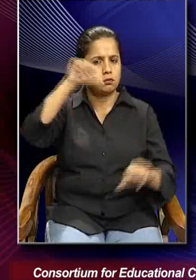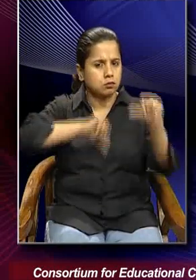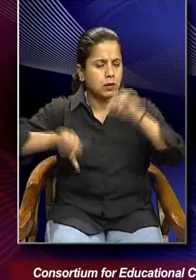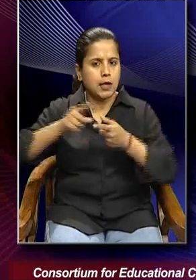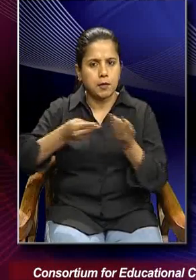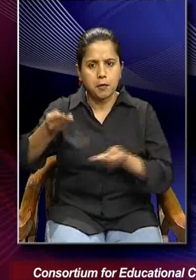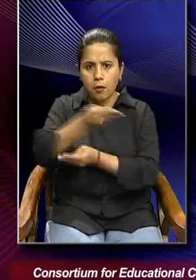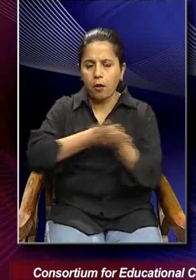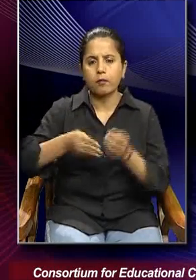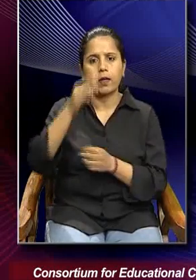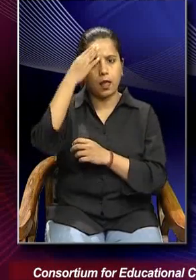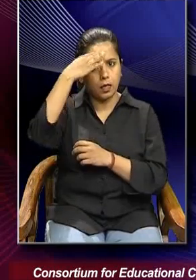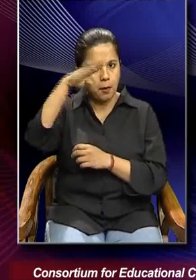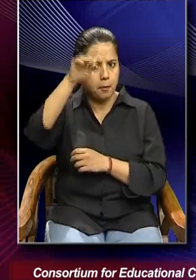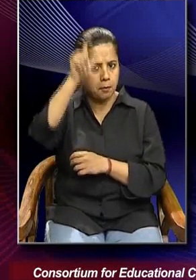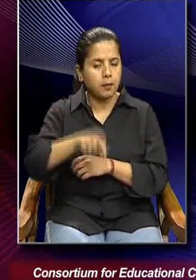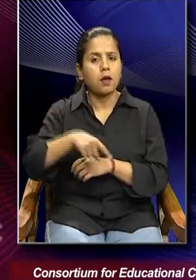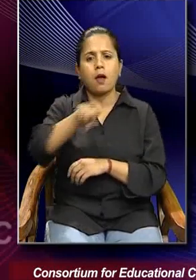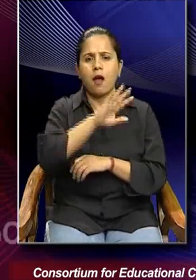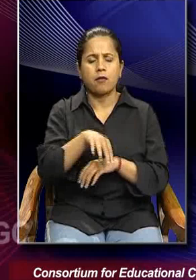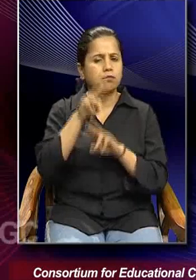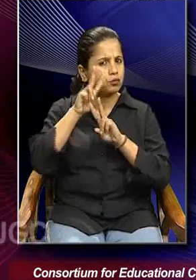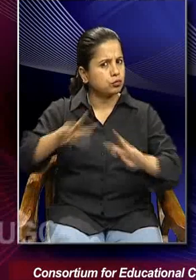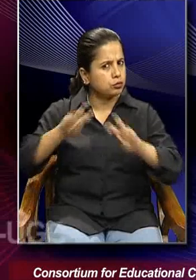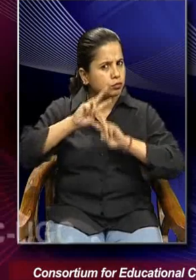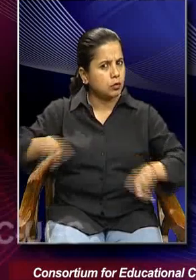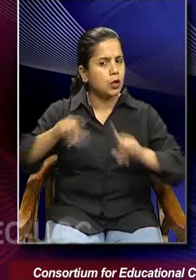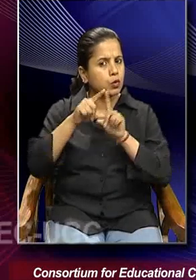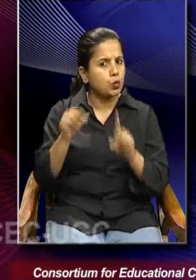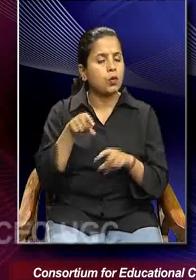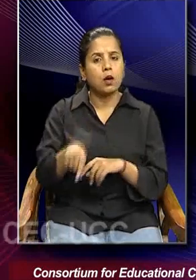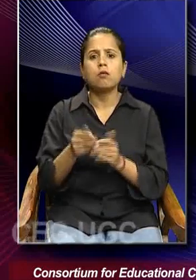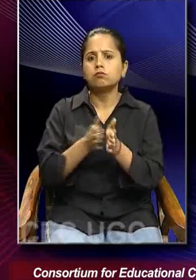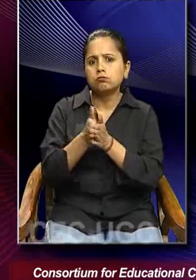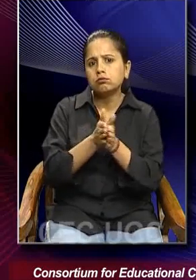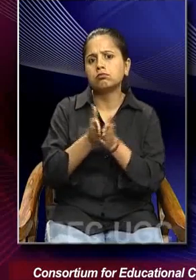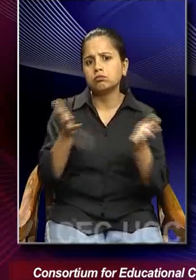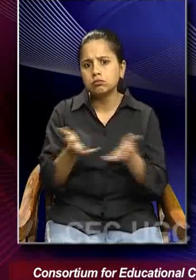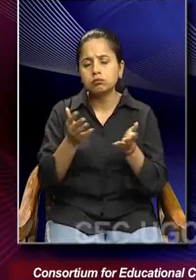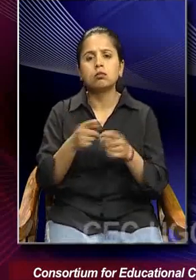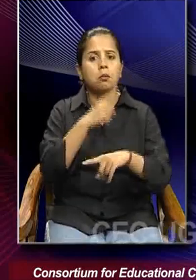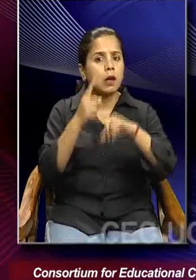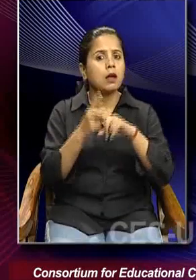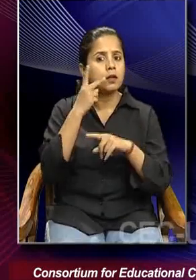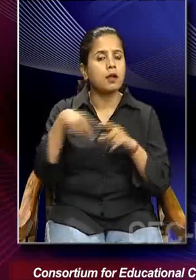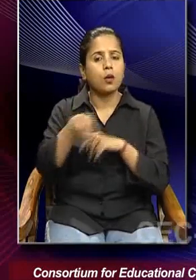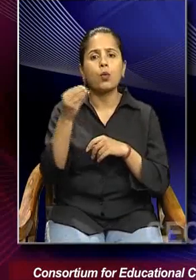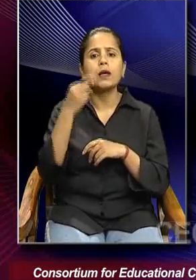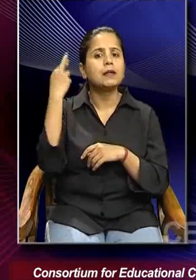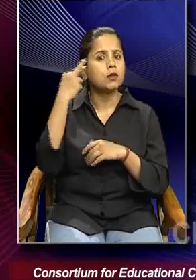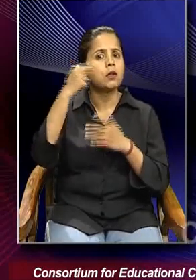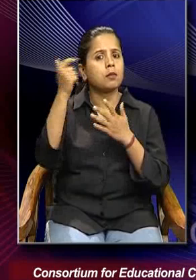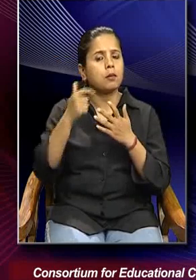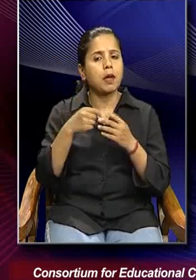economists, anthropologists, have been investigating the motivations and factors